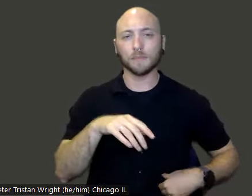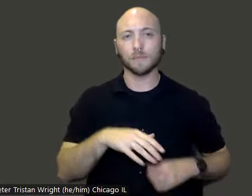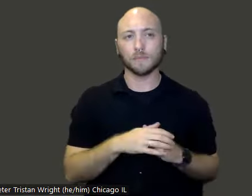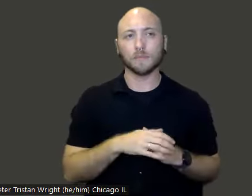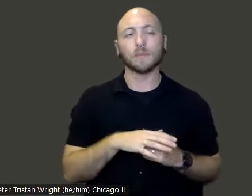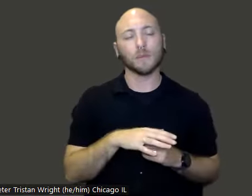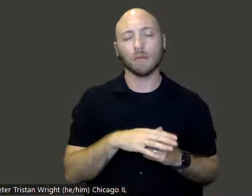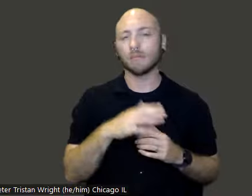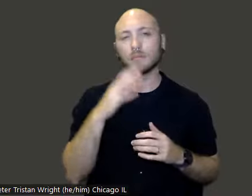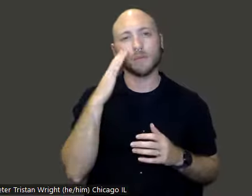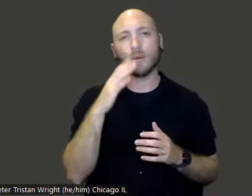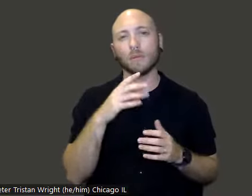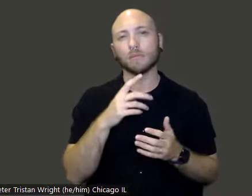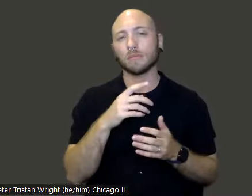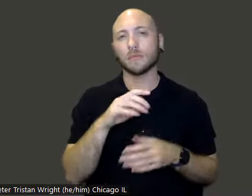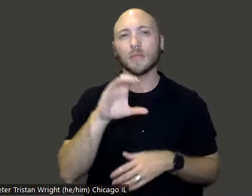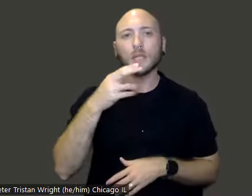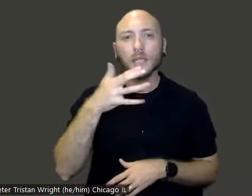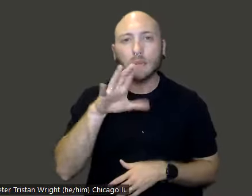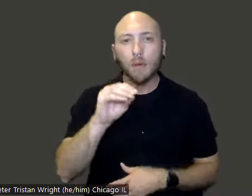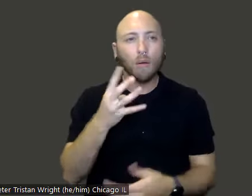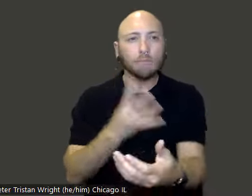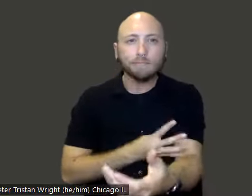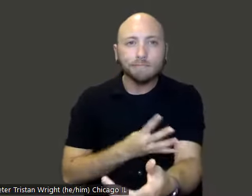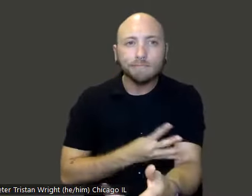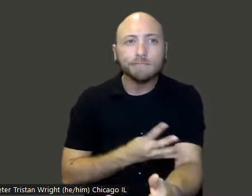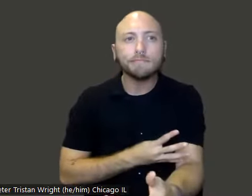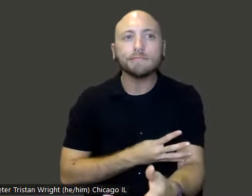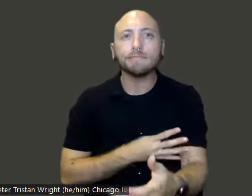she went through chemo and all that, and my